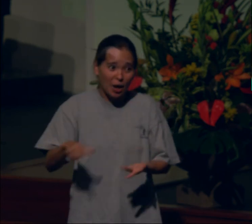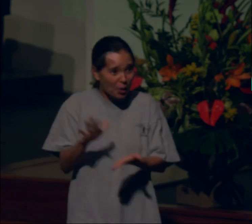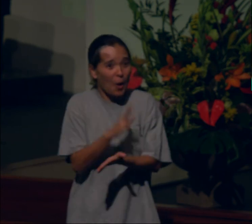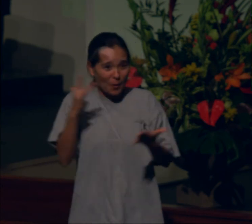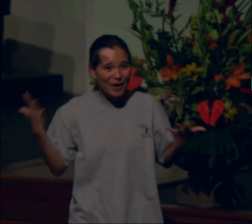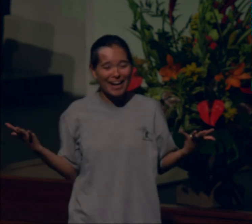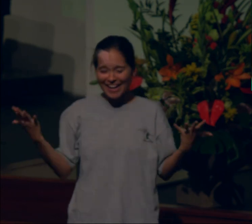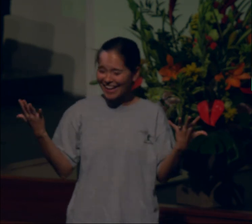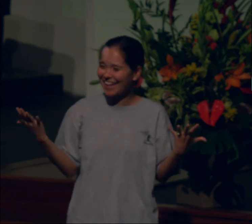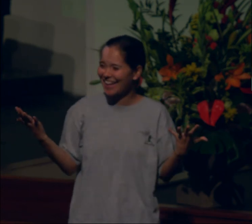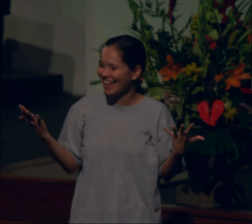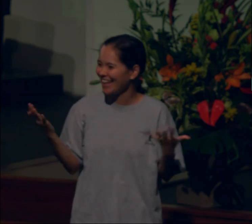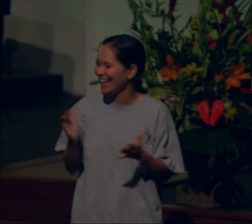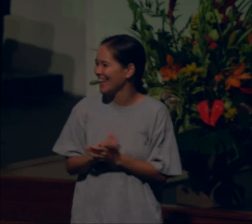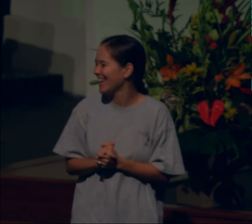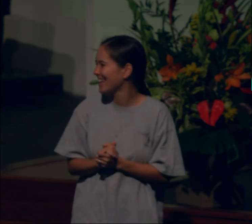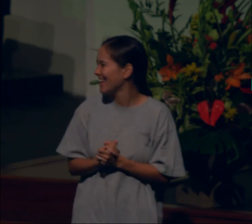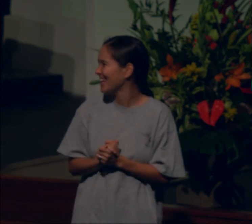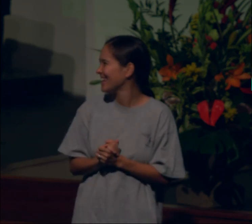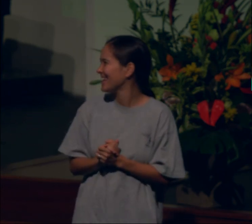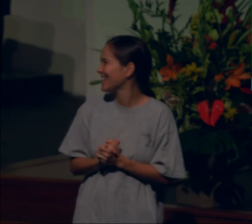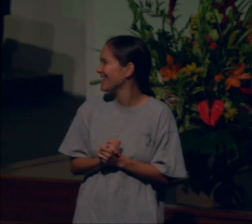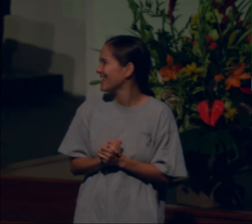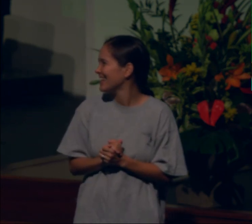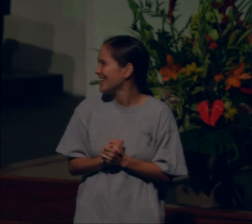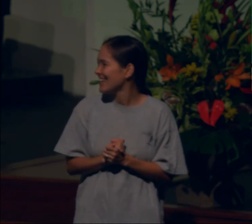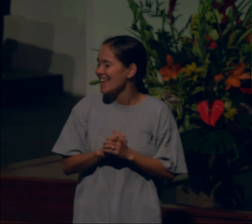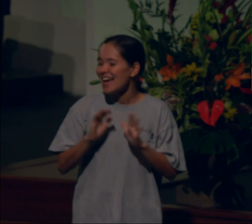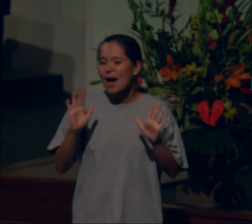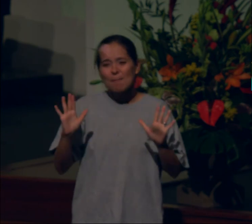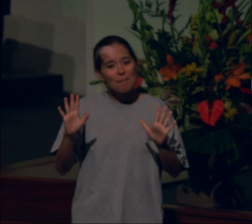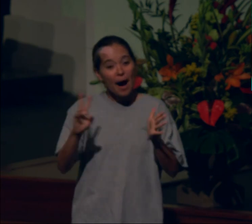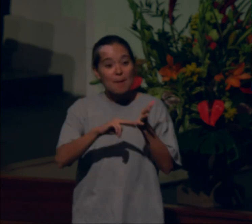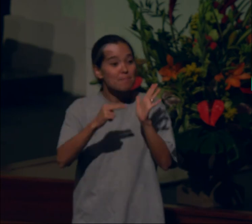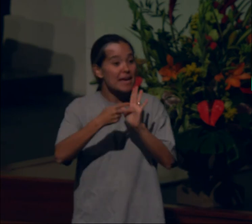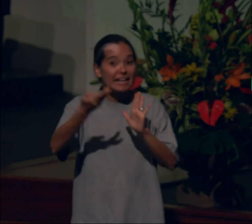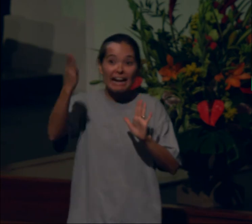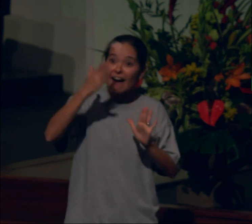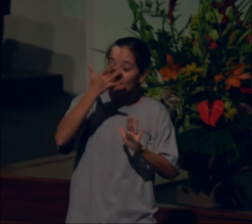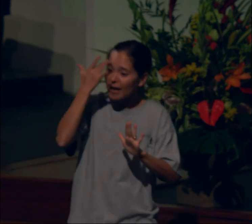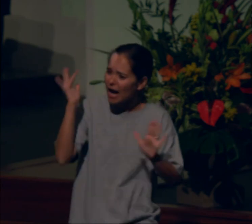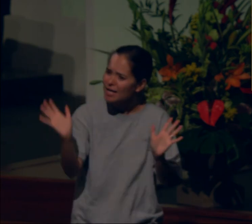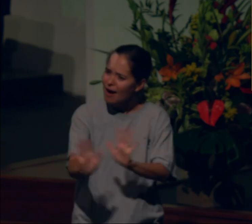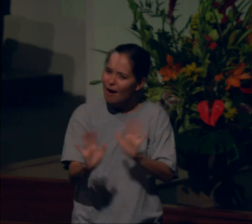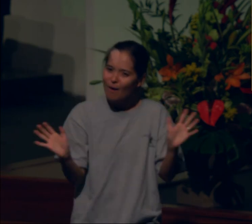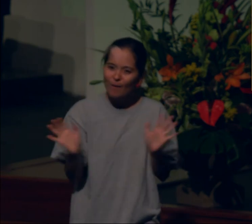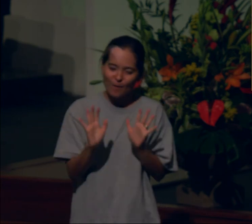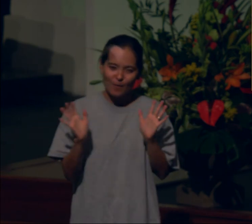glory? Glory! But it doesn't mean that God has forgot you. Another reason people